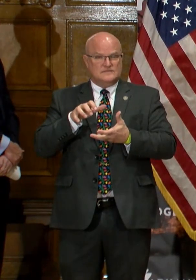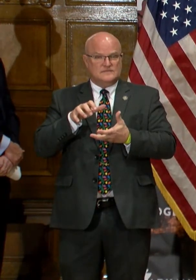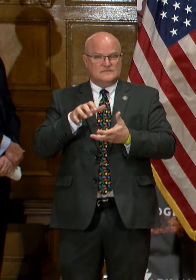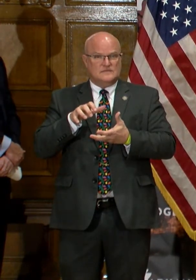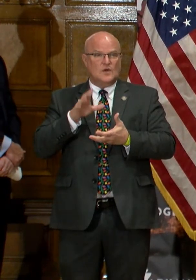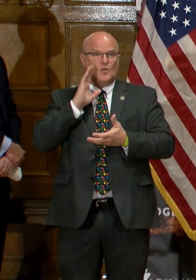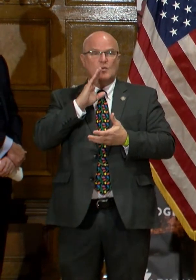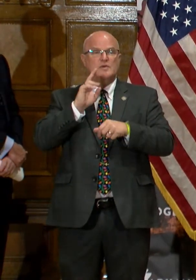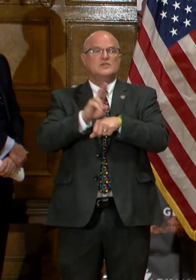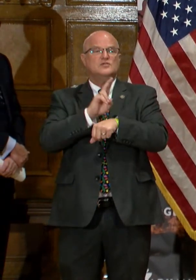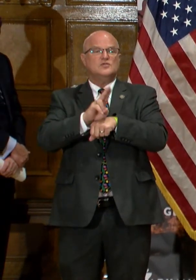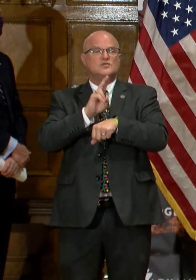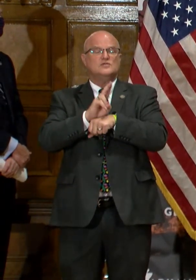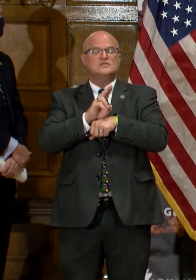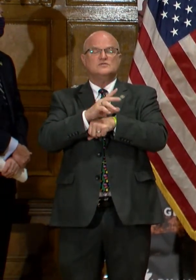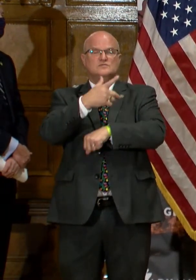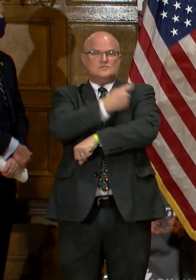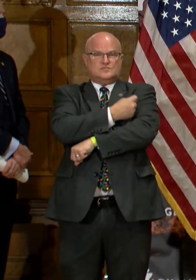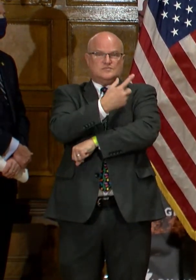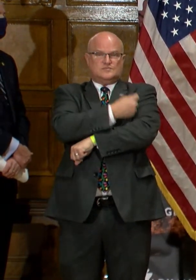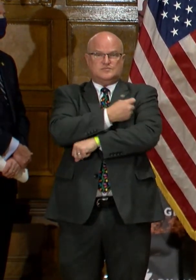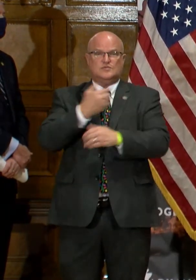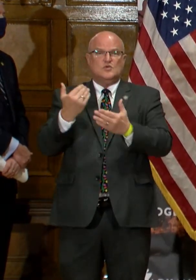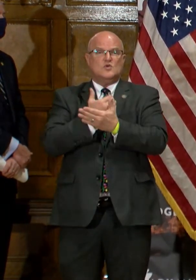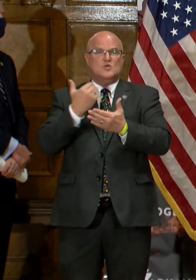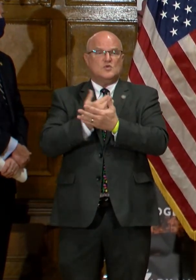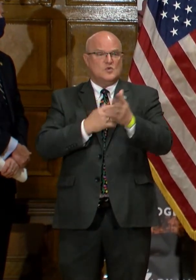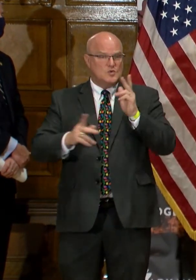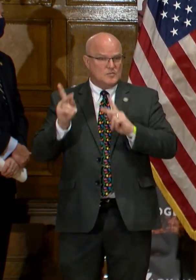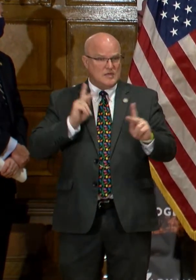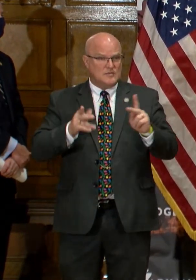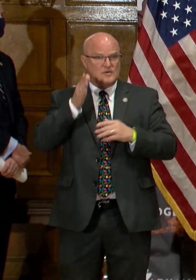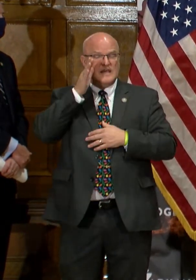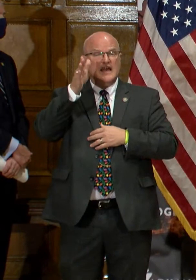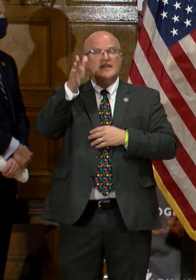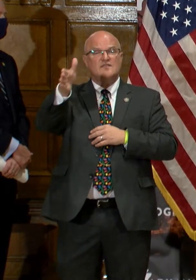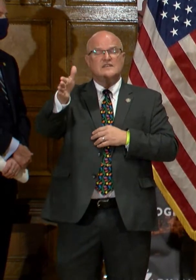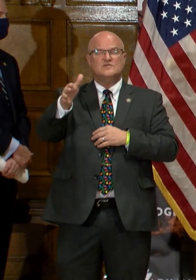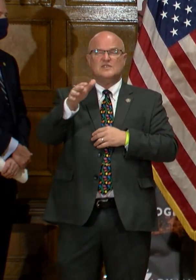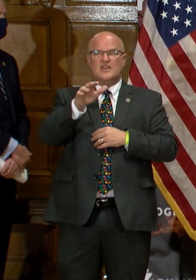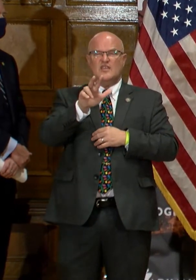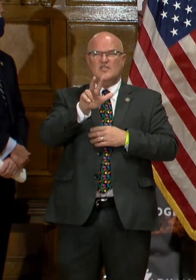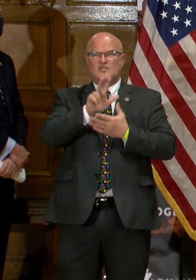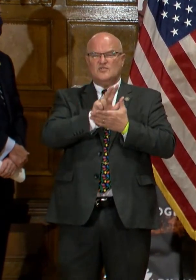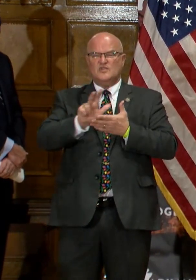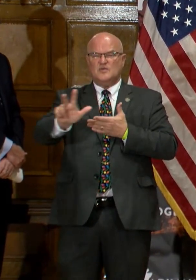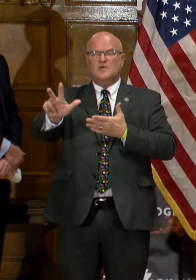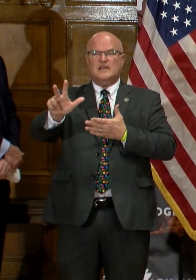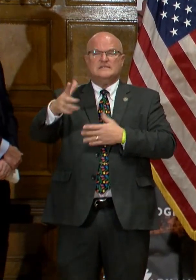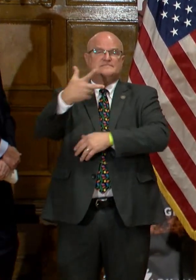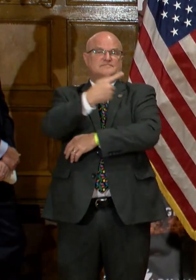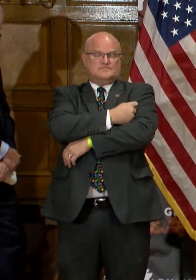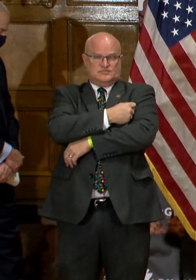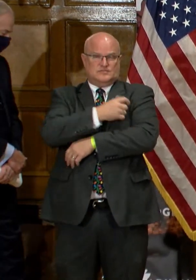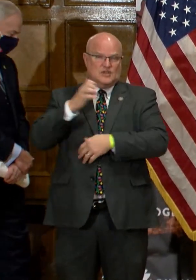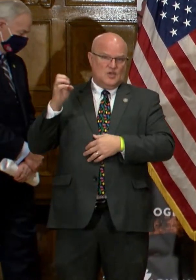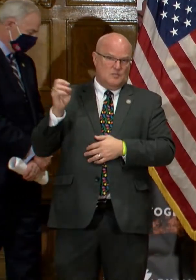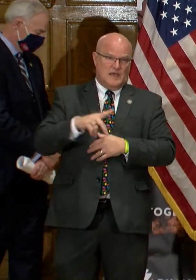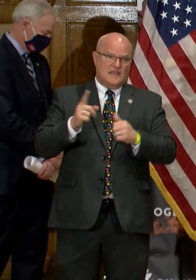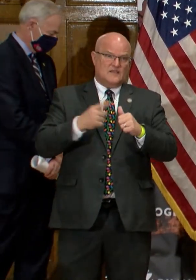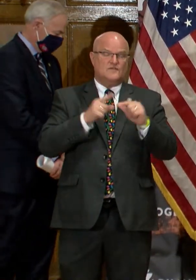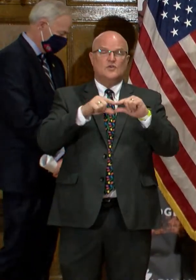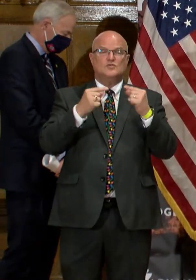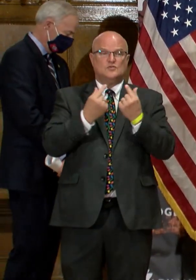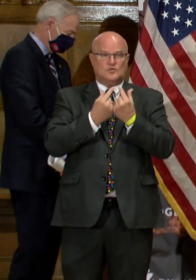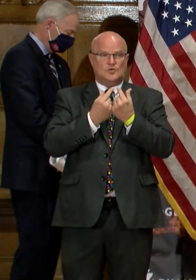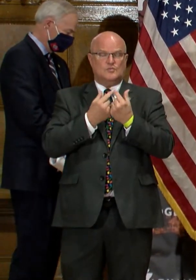vaccine, which we will be using to immunize new individuals, and eventually 3 or 4 weeks we'll receive another allotment to go back to the first